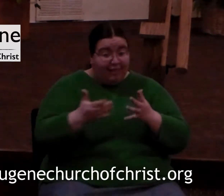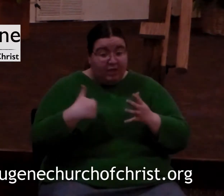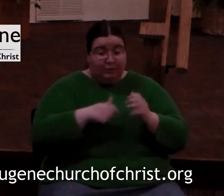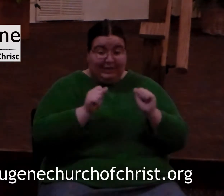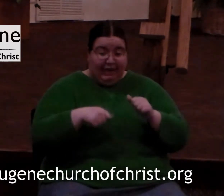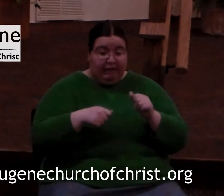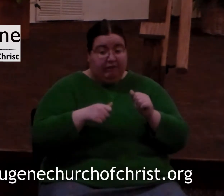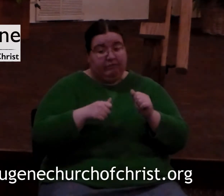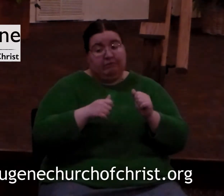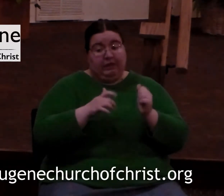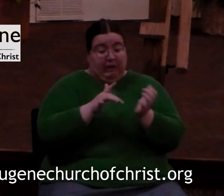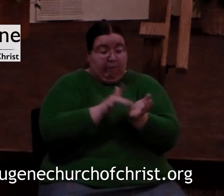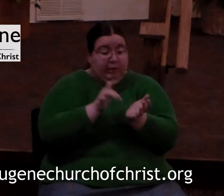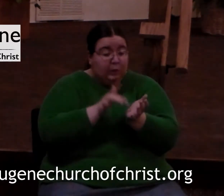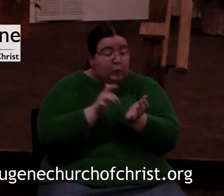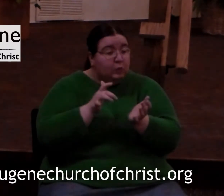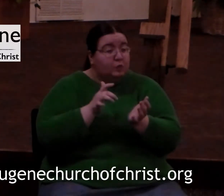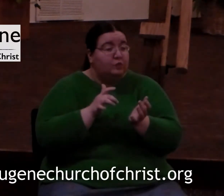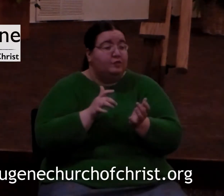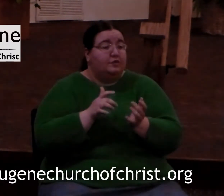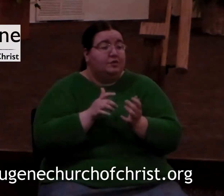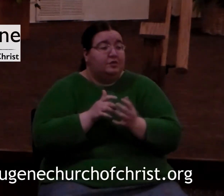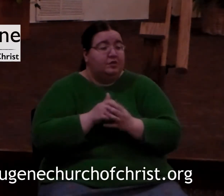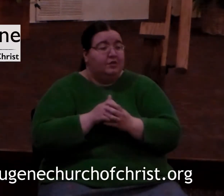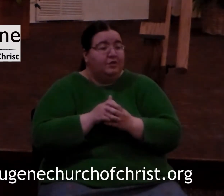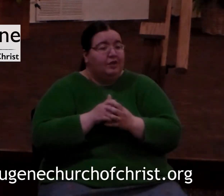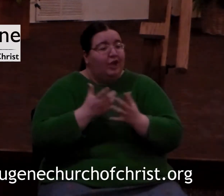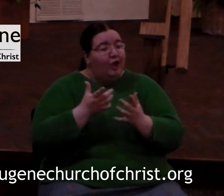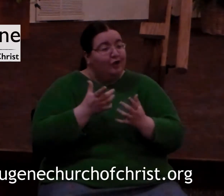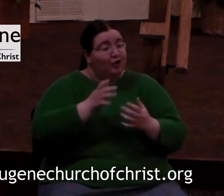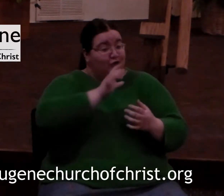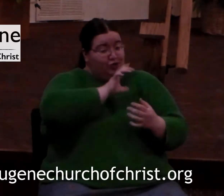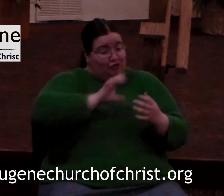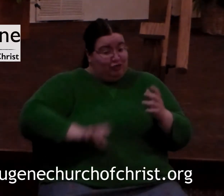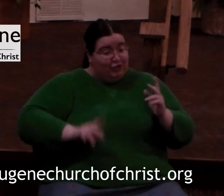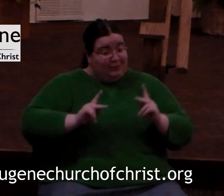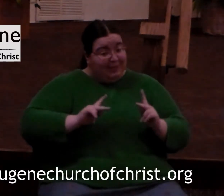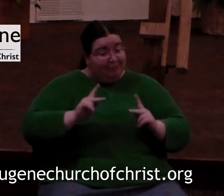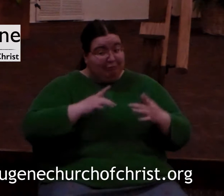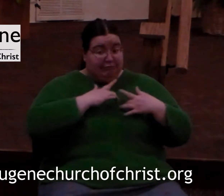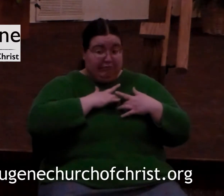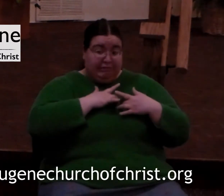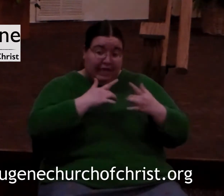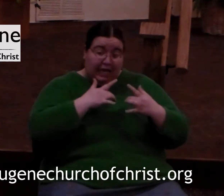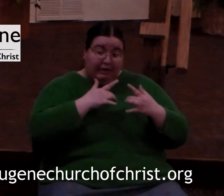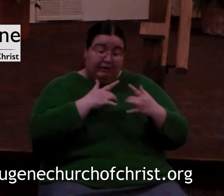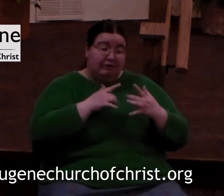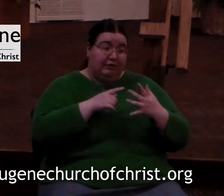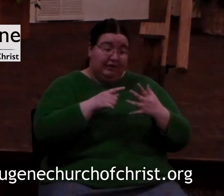about these kinds of things. We are known for our potlucks, are we not? We like food.